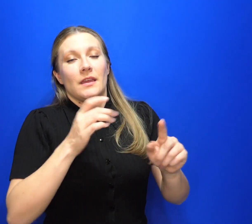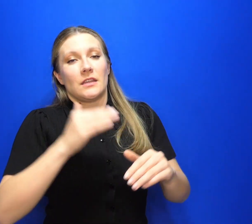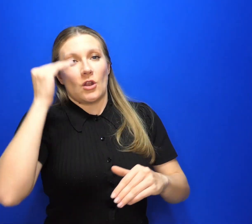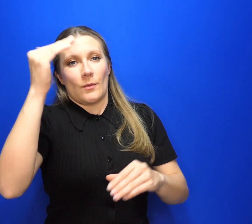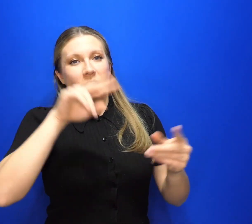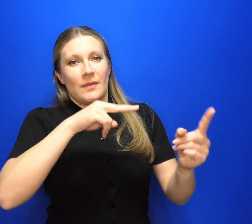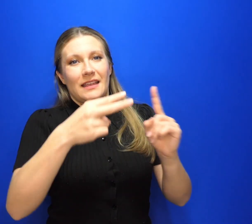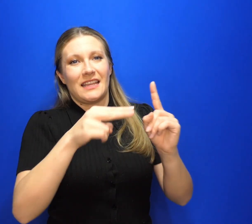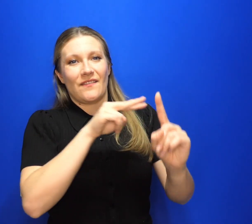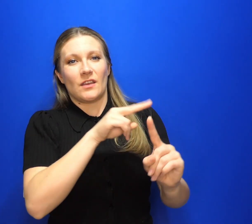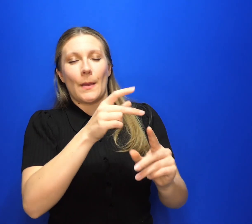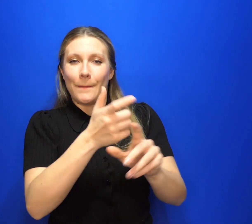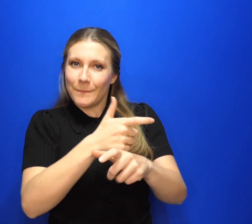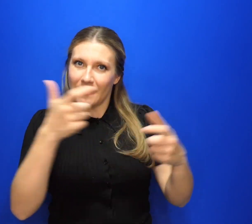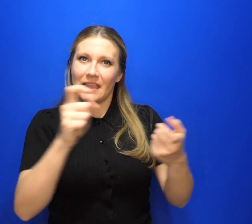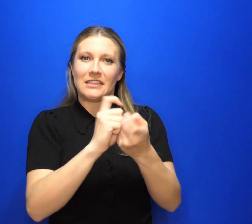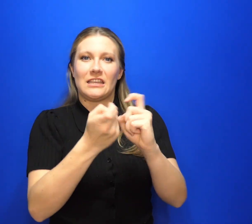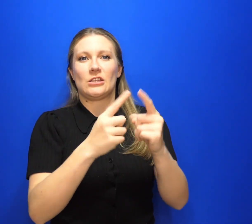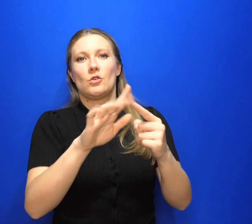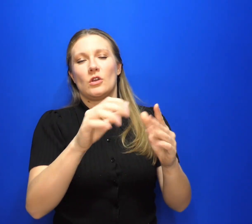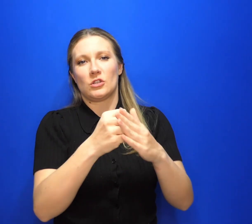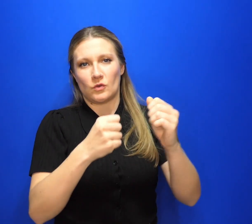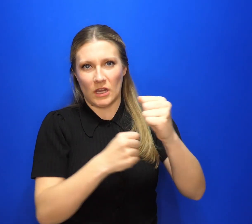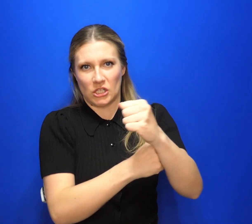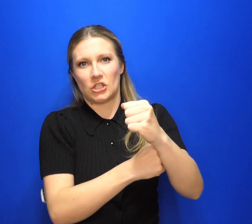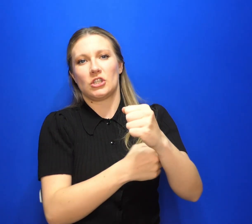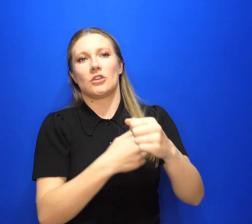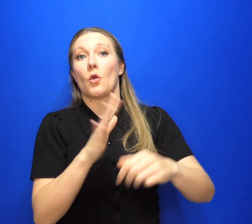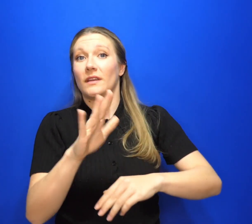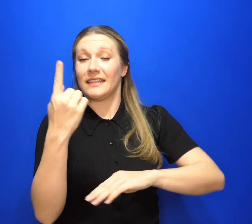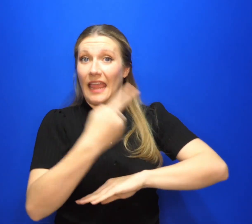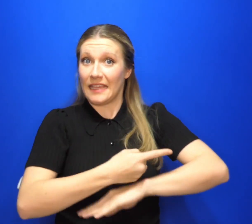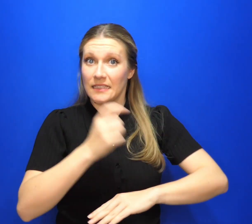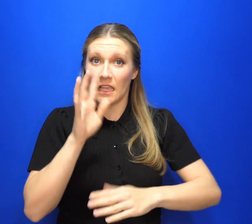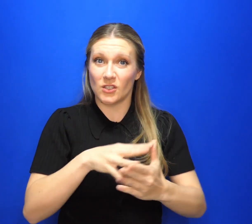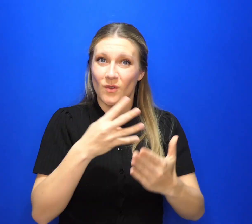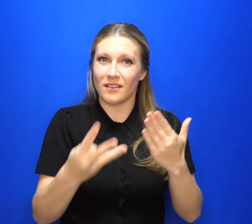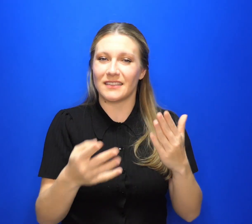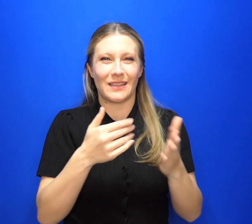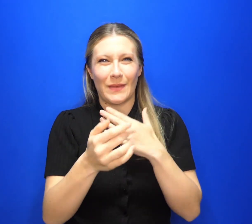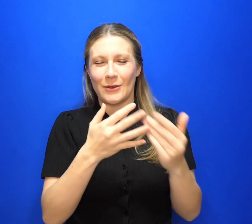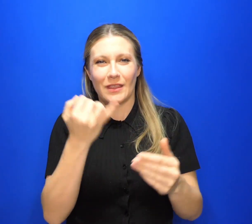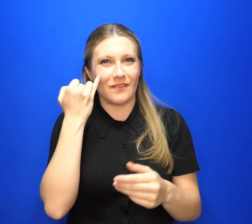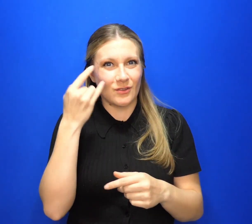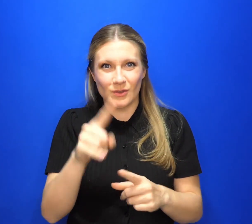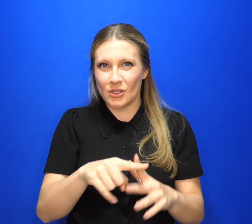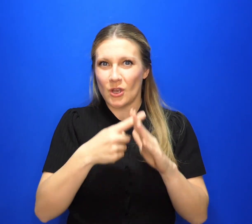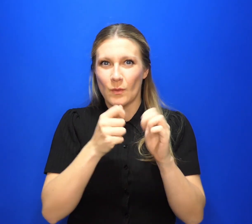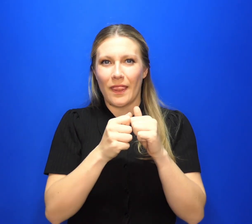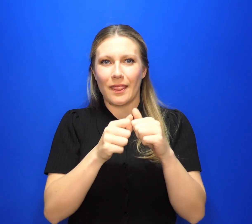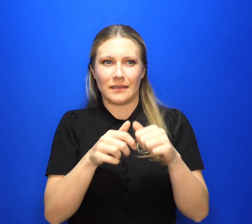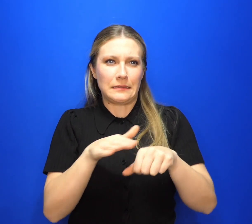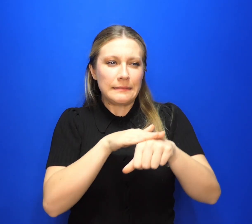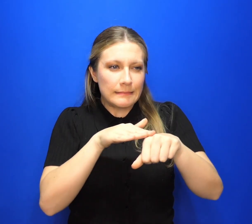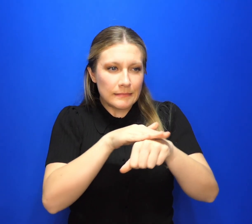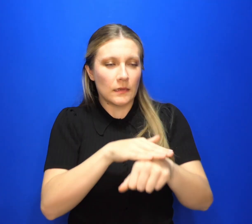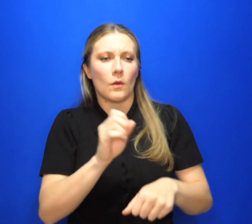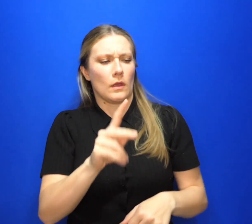day schedule. Even if you just start with a basic of, okay, I've been given this medicine called insulin, and I was told to take